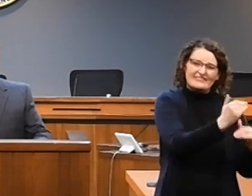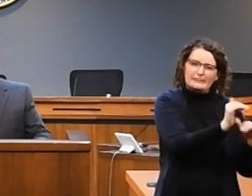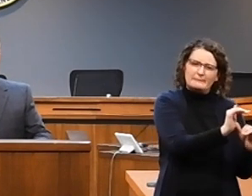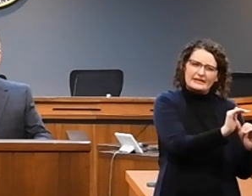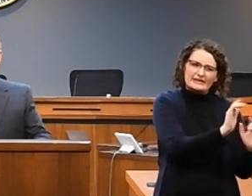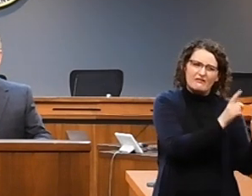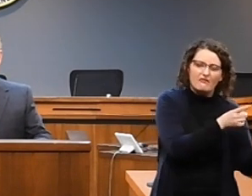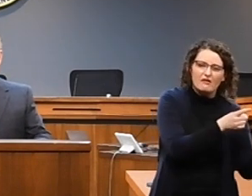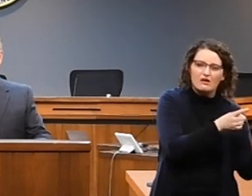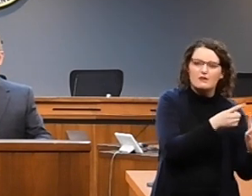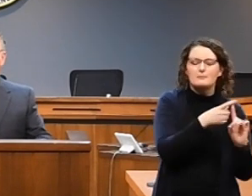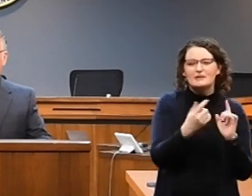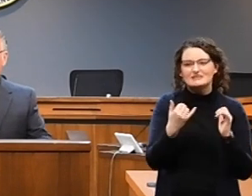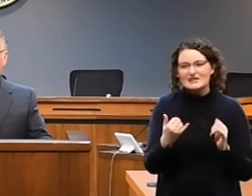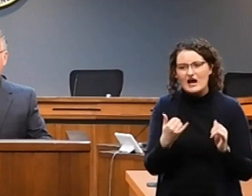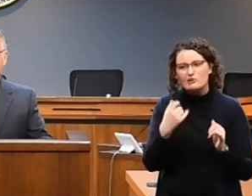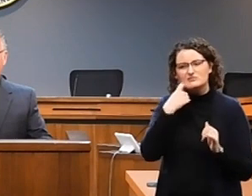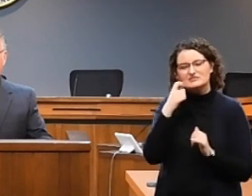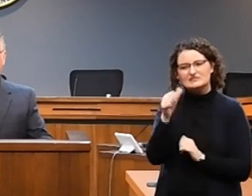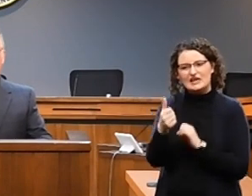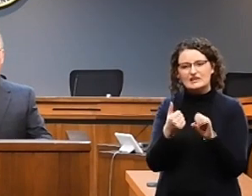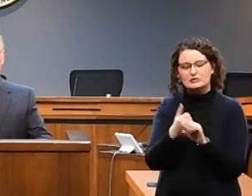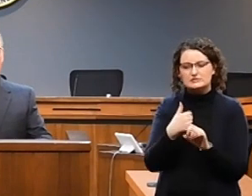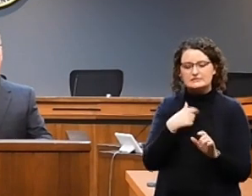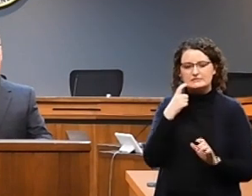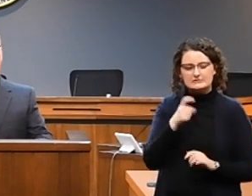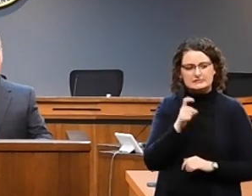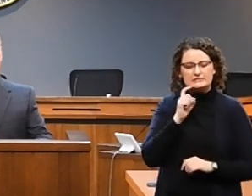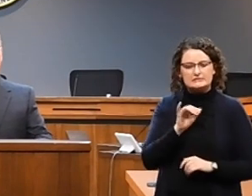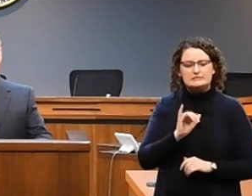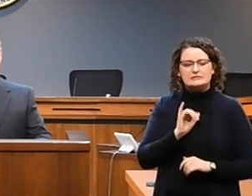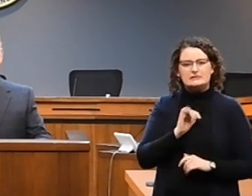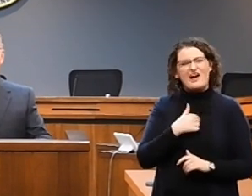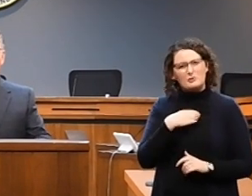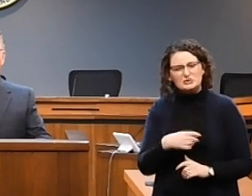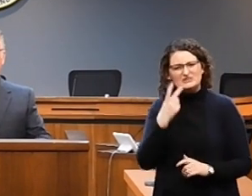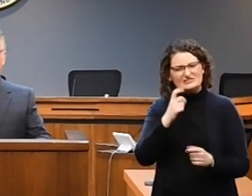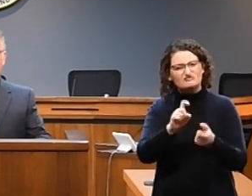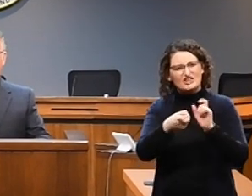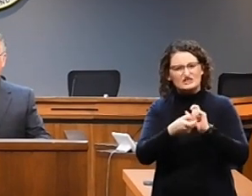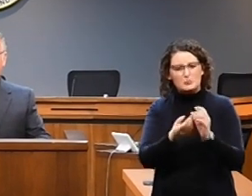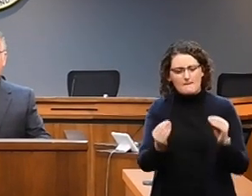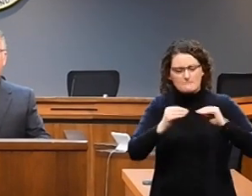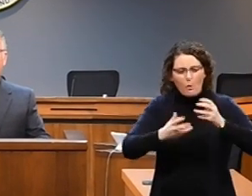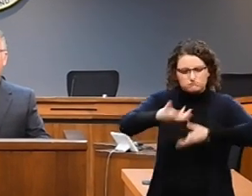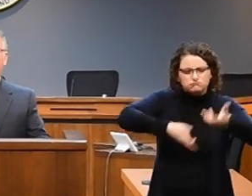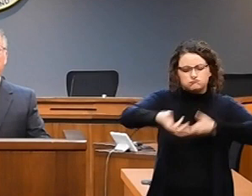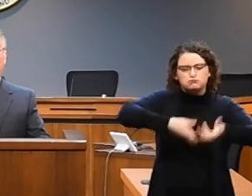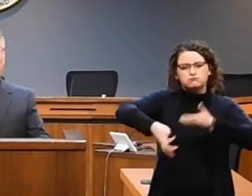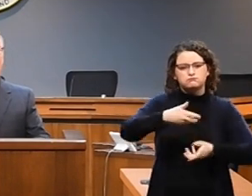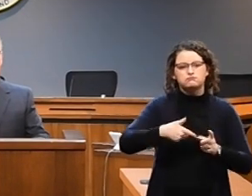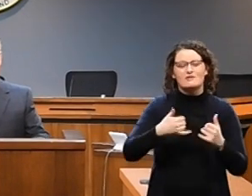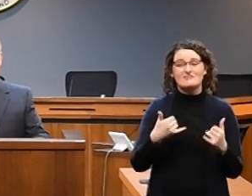endeavors. And that's something that for the last decade plus I've noted and wished to see change, and it really gives